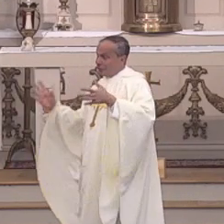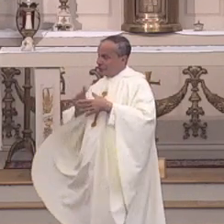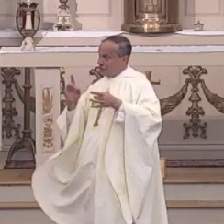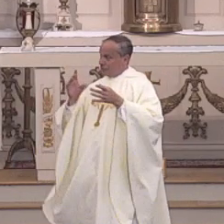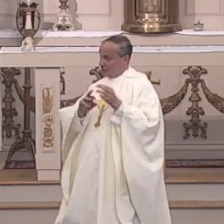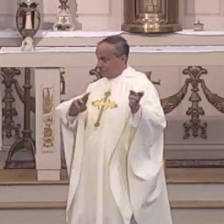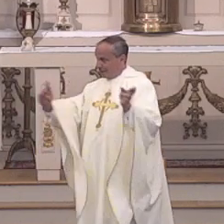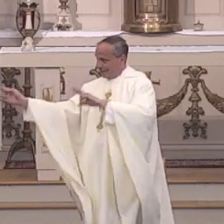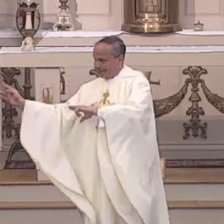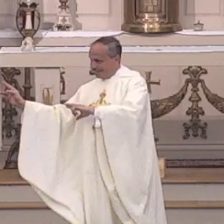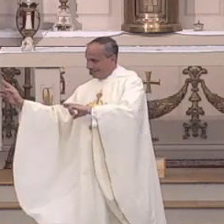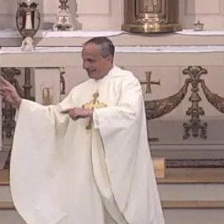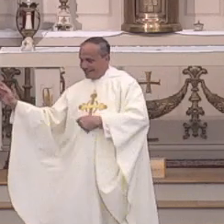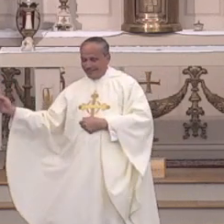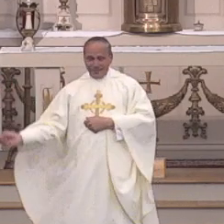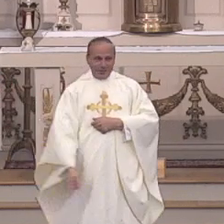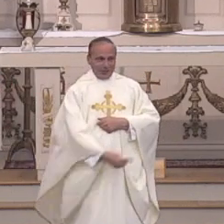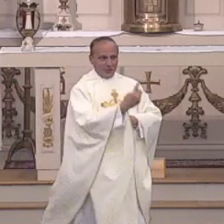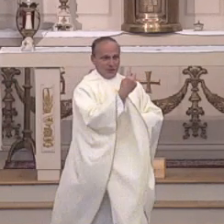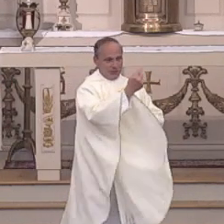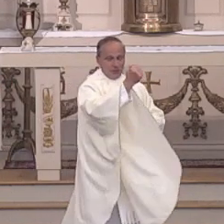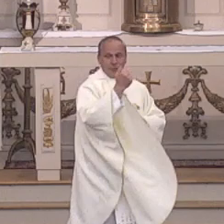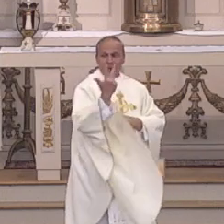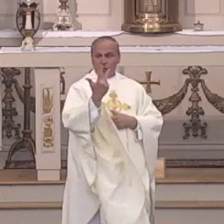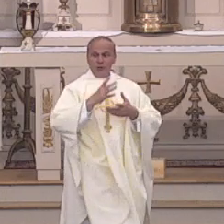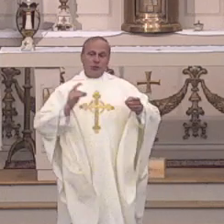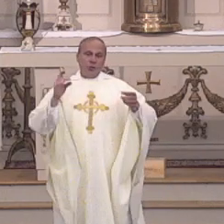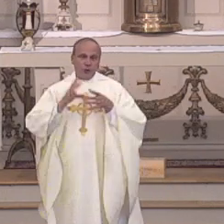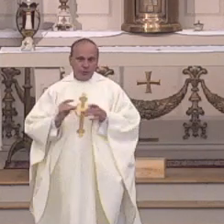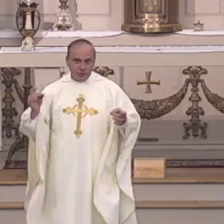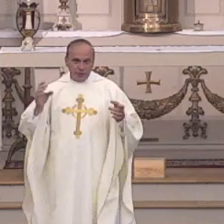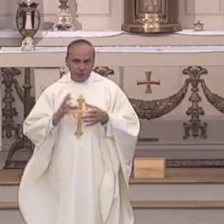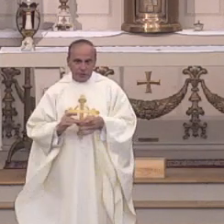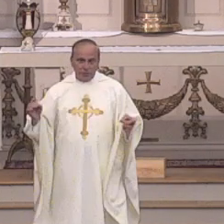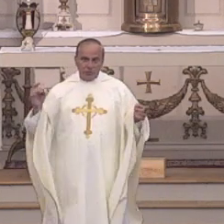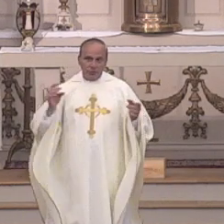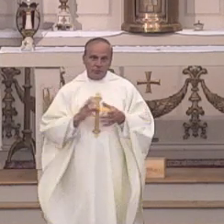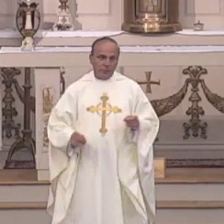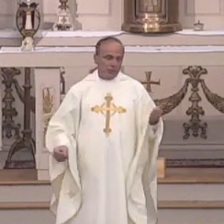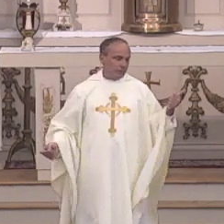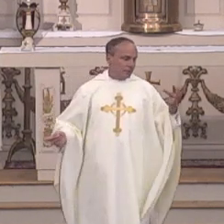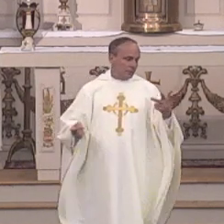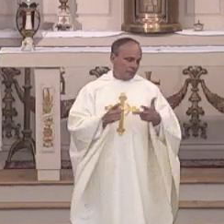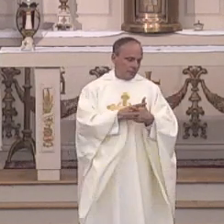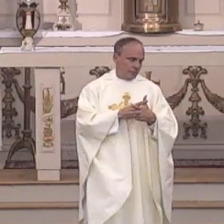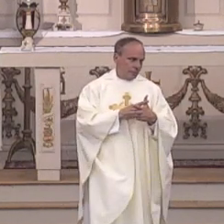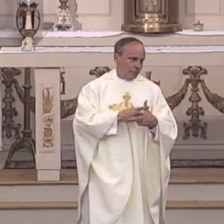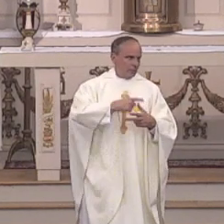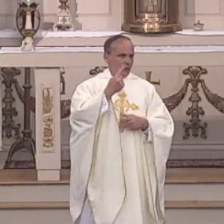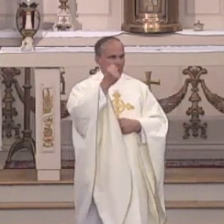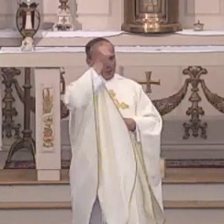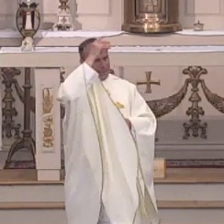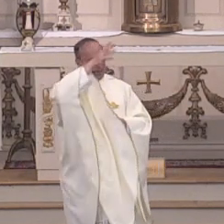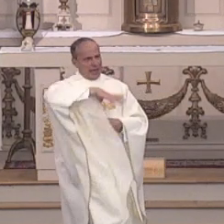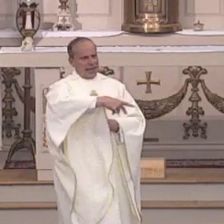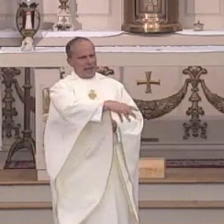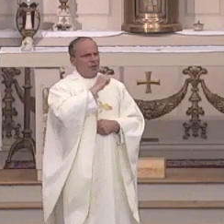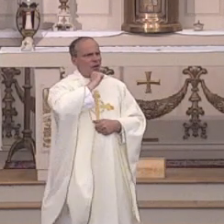it. And so, there are three things that I want to share with you, three stories.